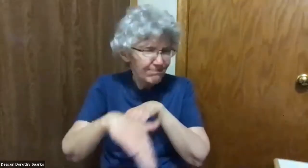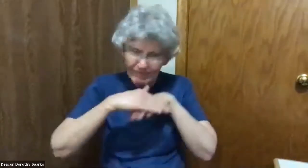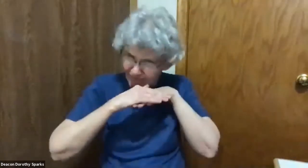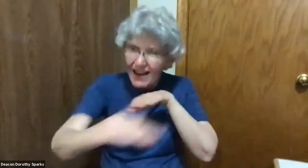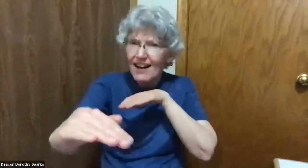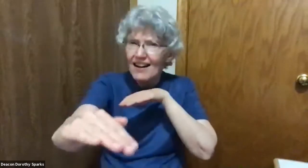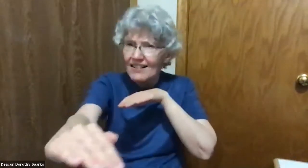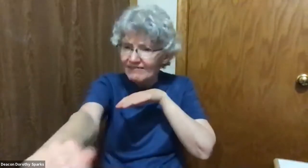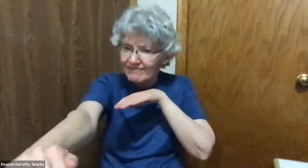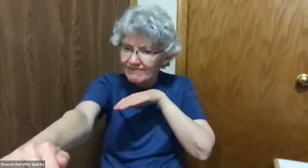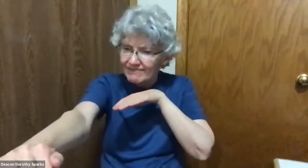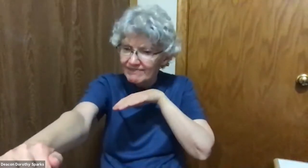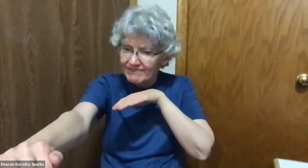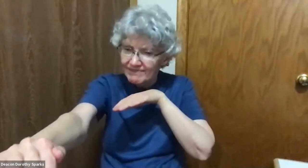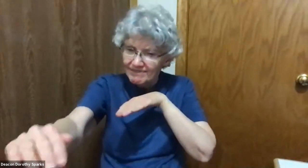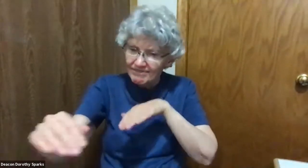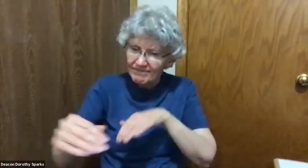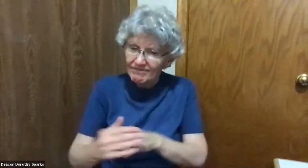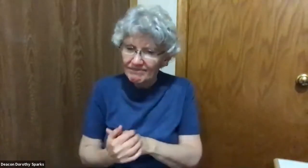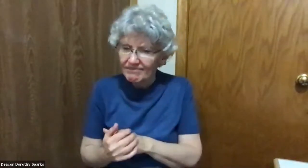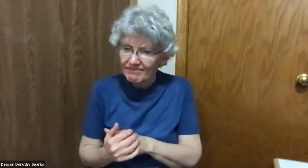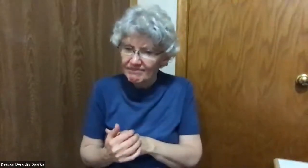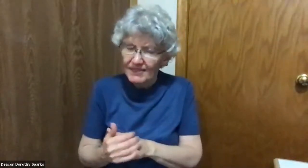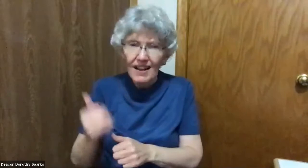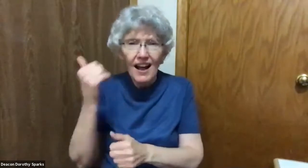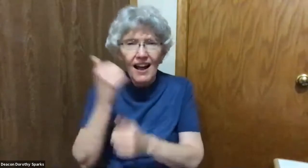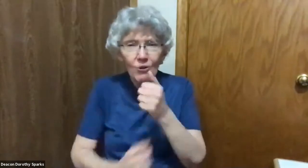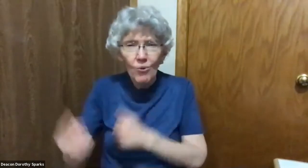Straighten the crooked paths